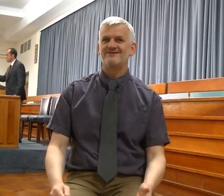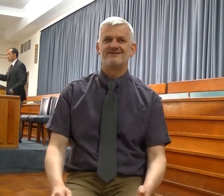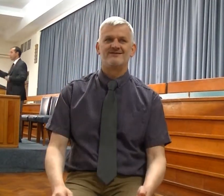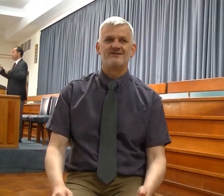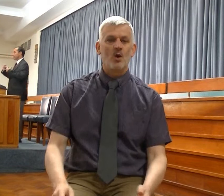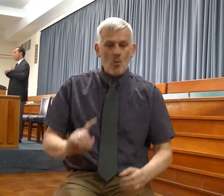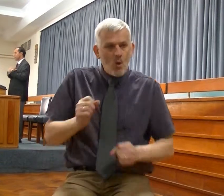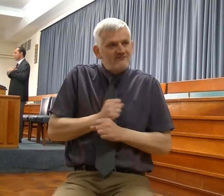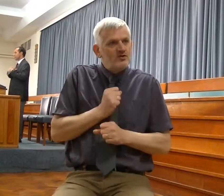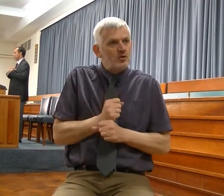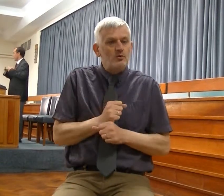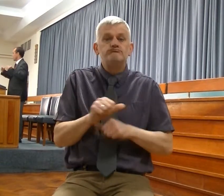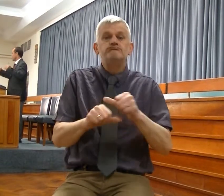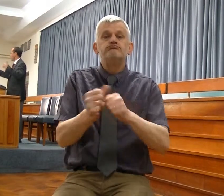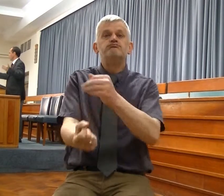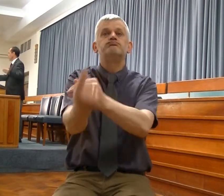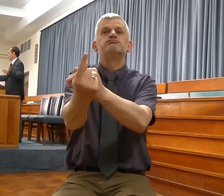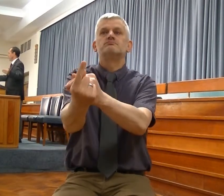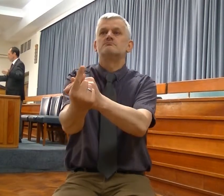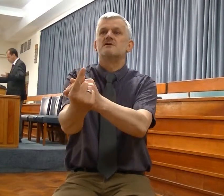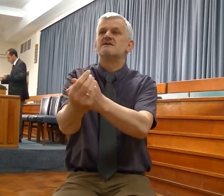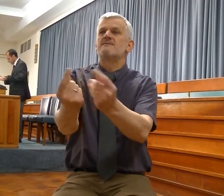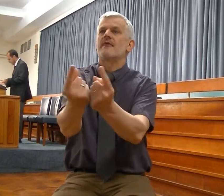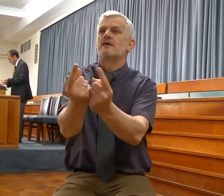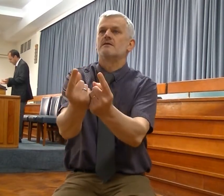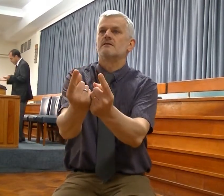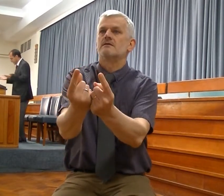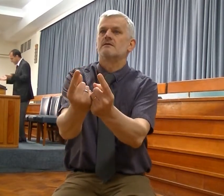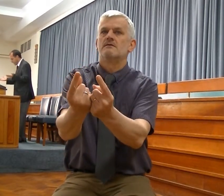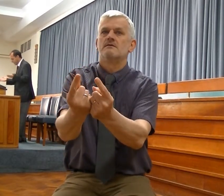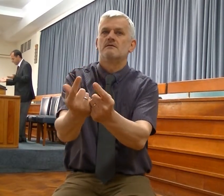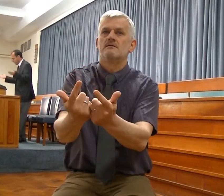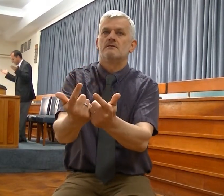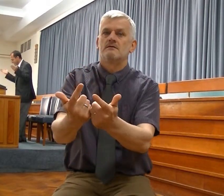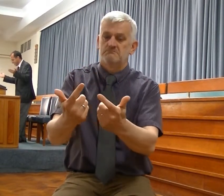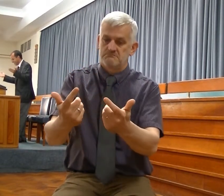have consequences, either on us or on other people. But here,